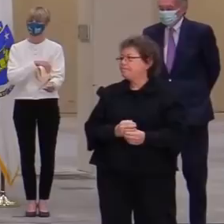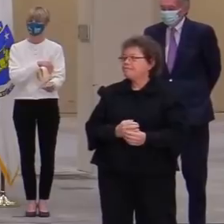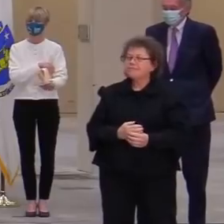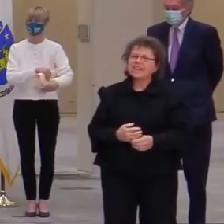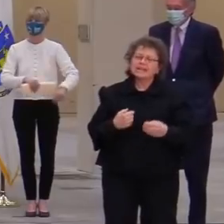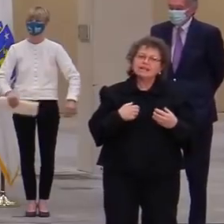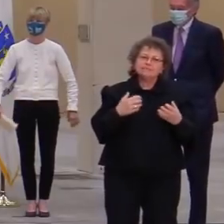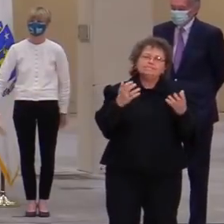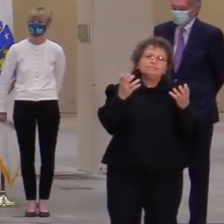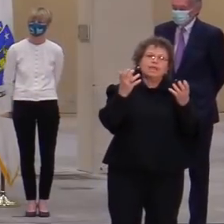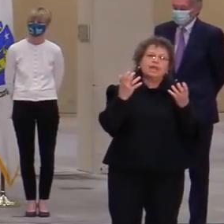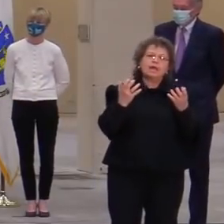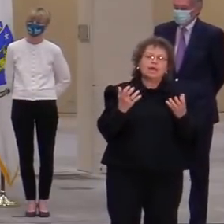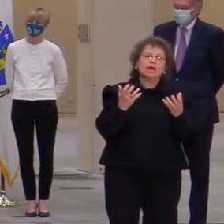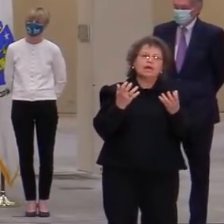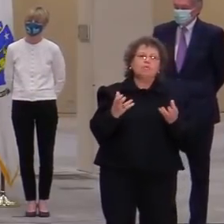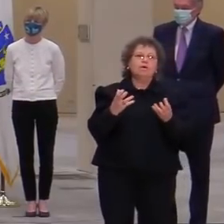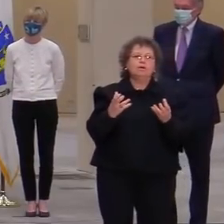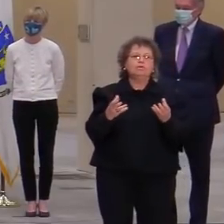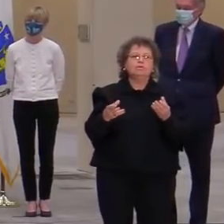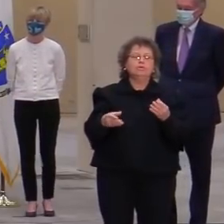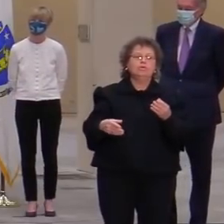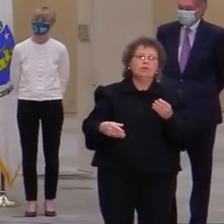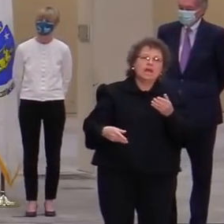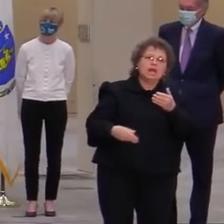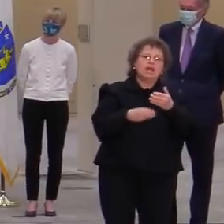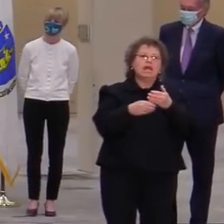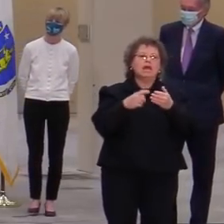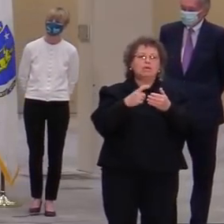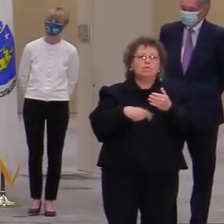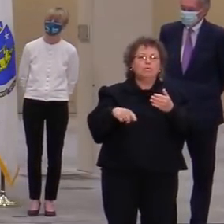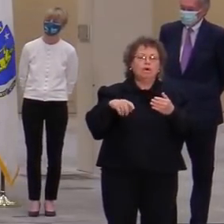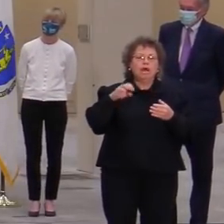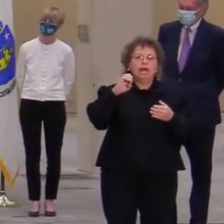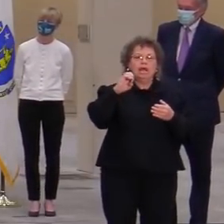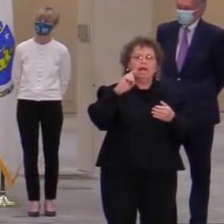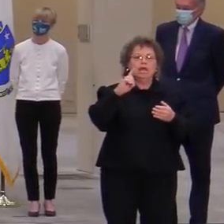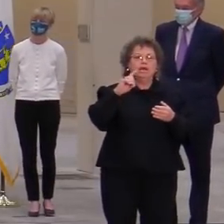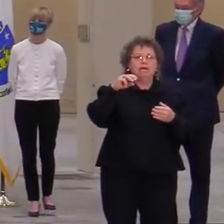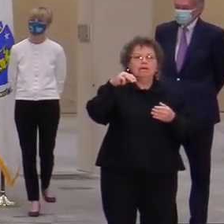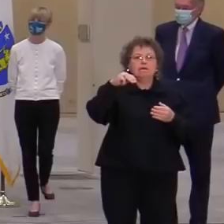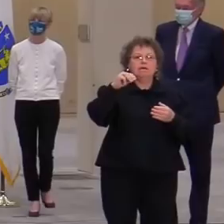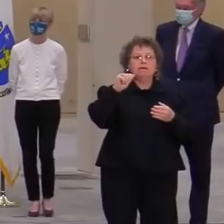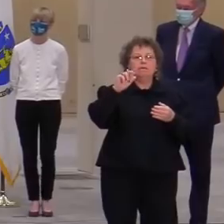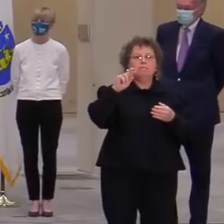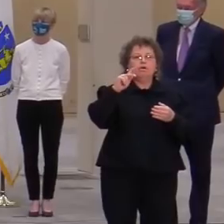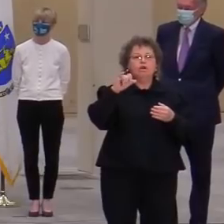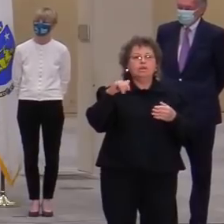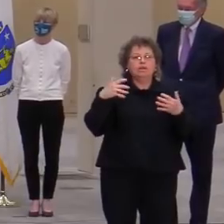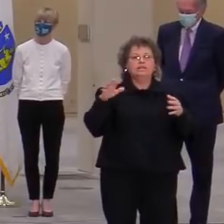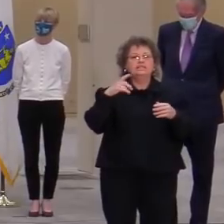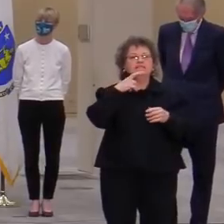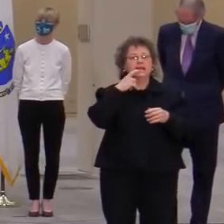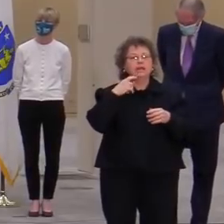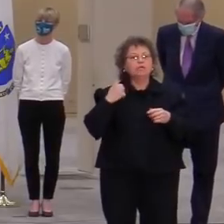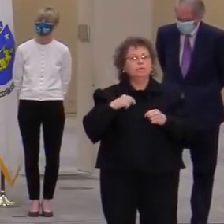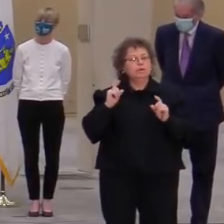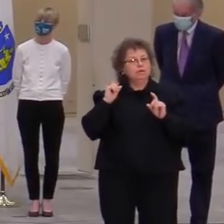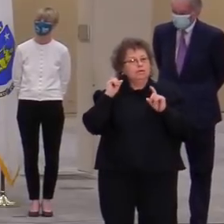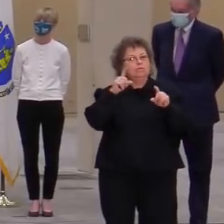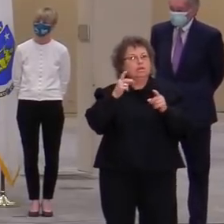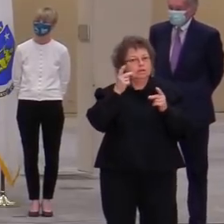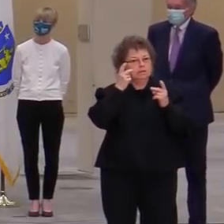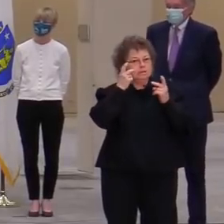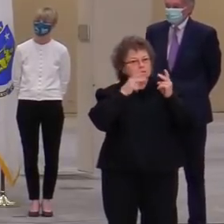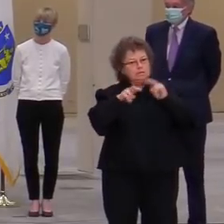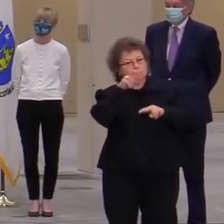I do want to just add to what Ed Markey has said about, we visited a